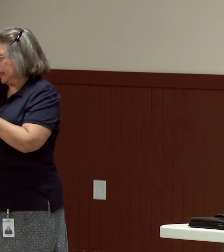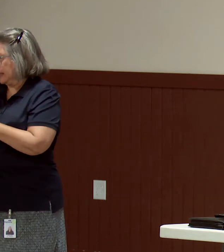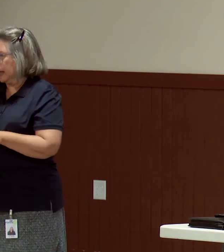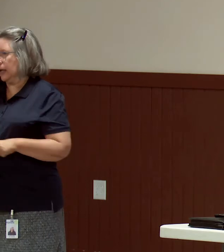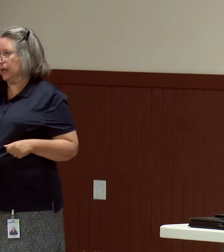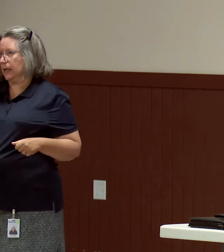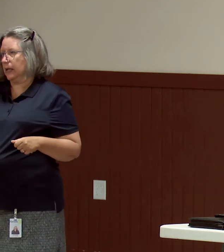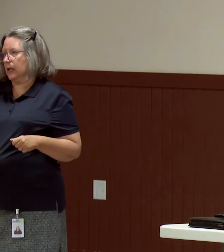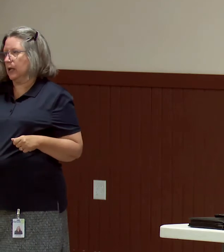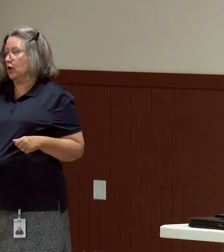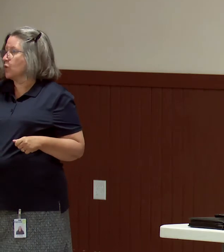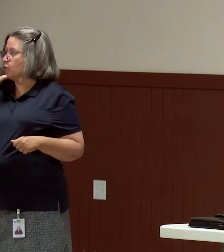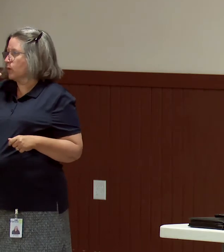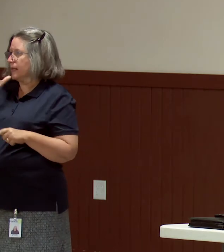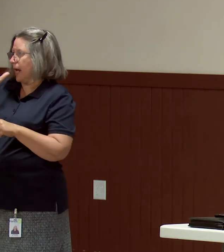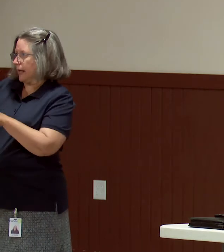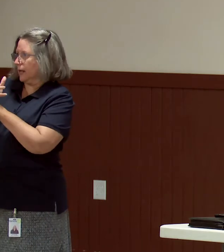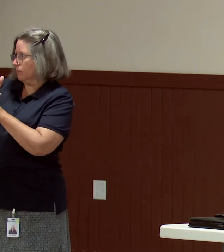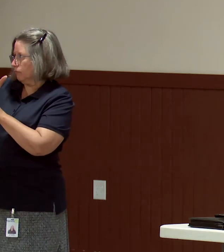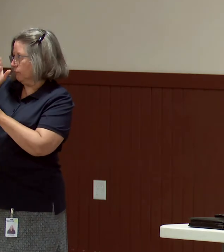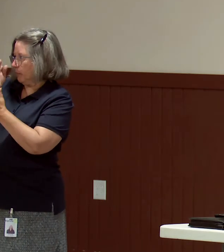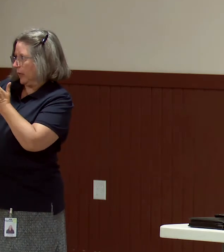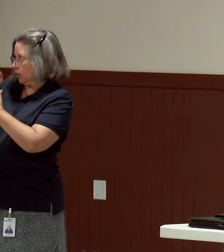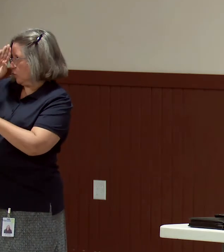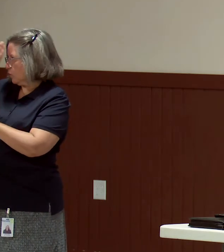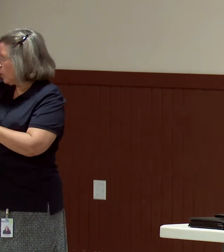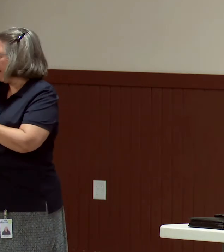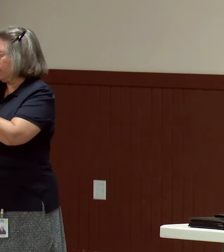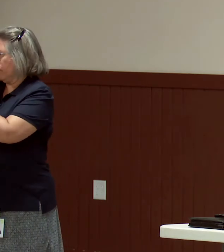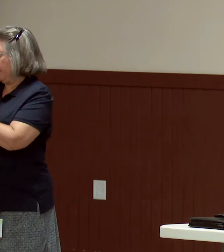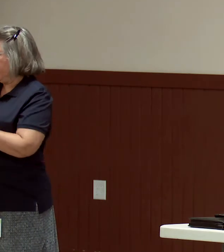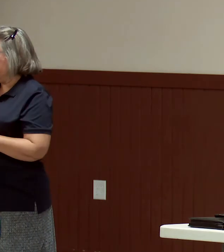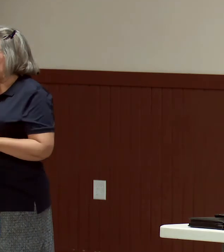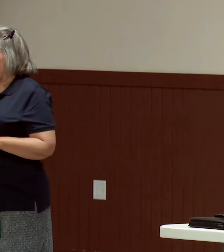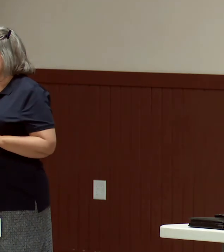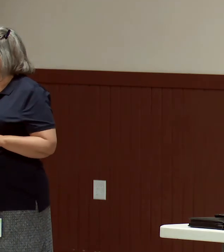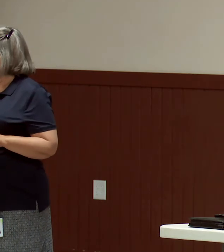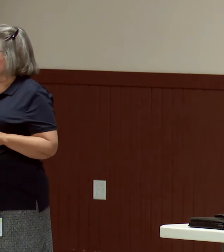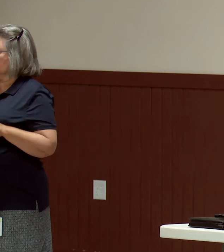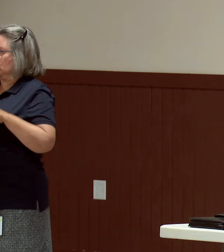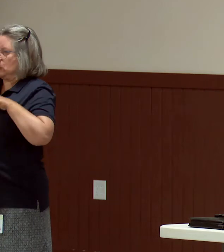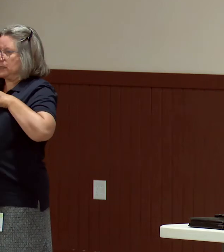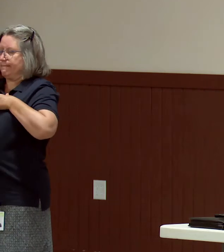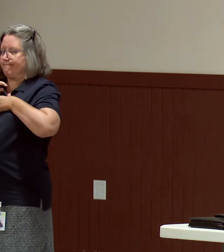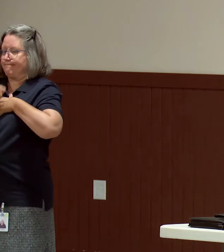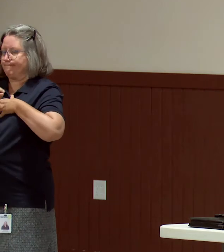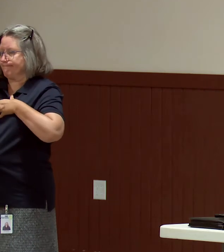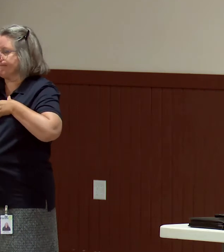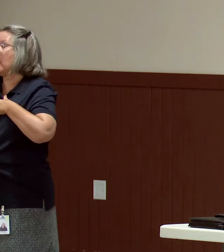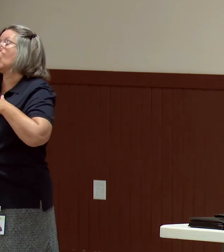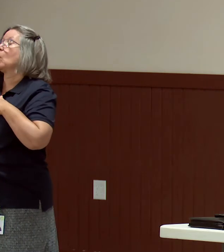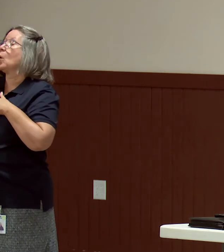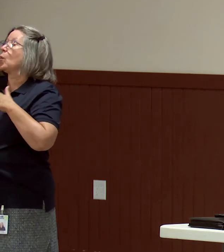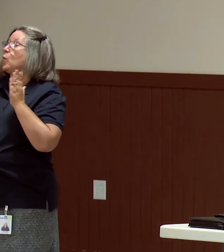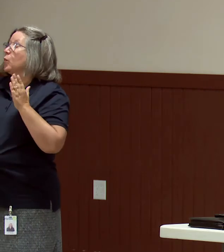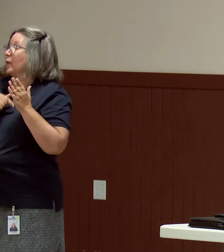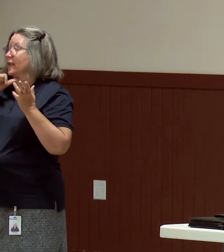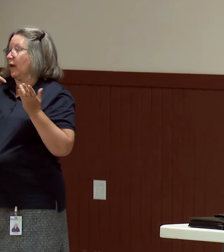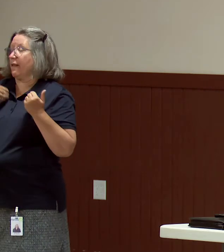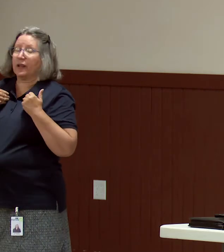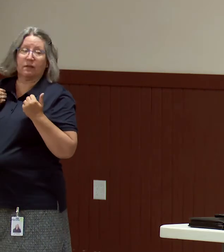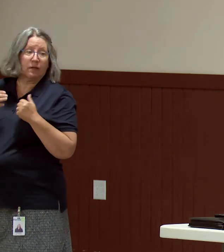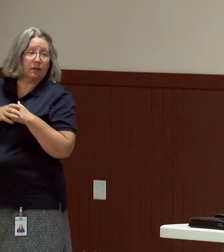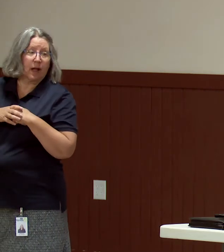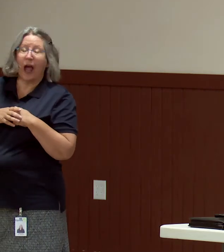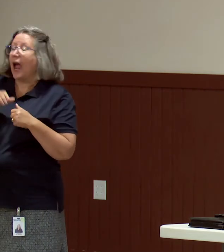didn't receive money through the federal government, directly from the federal government. And what we don't have today, though, to hand out is